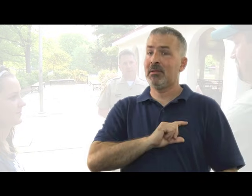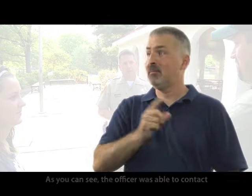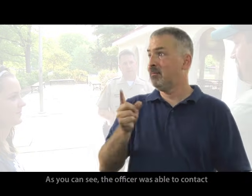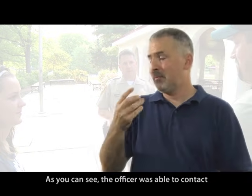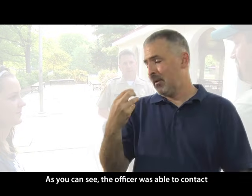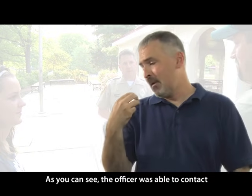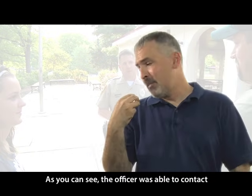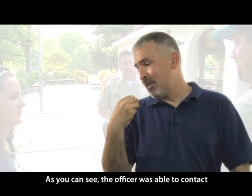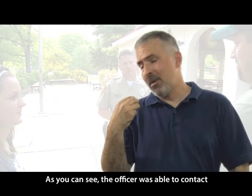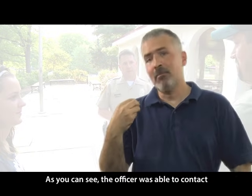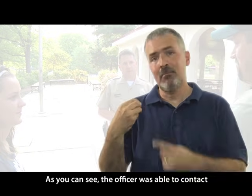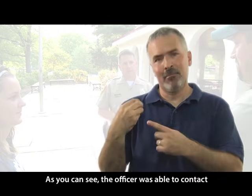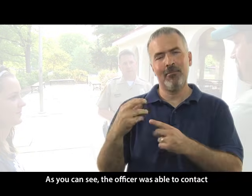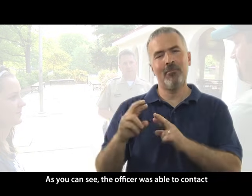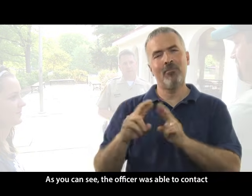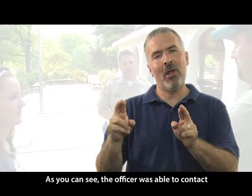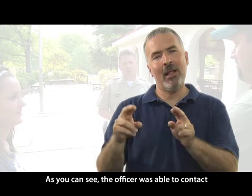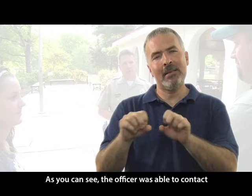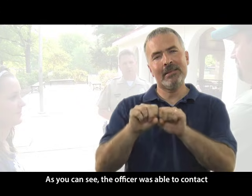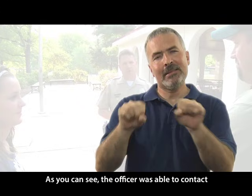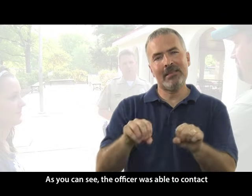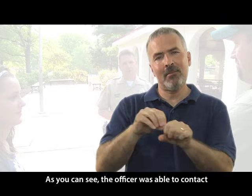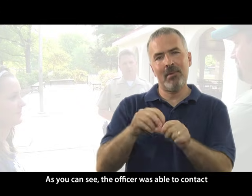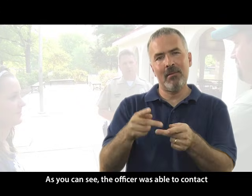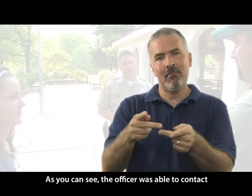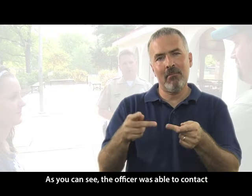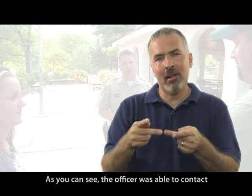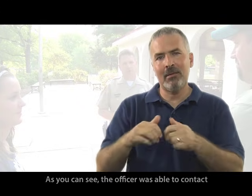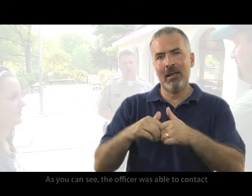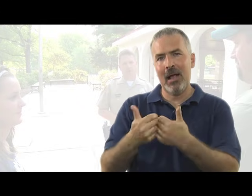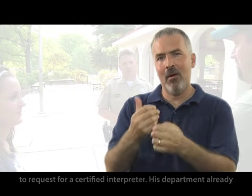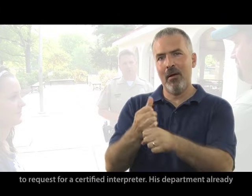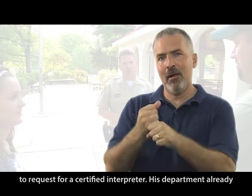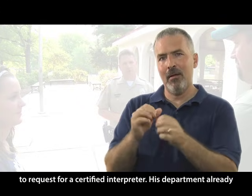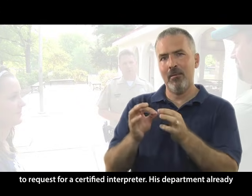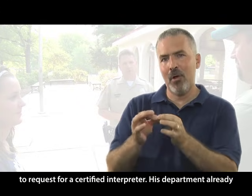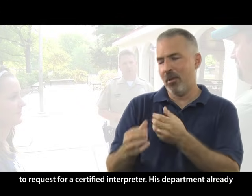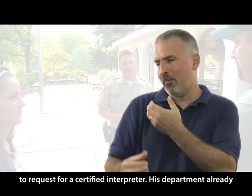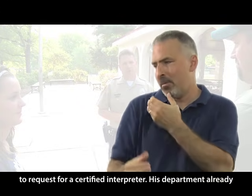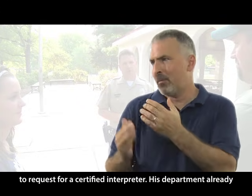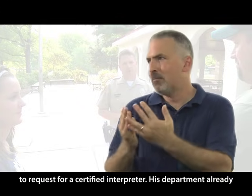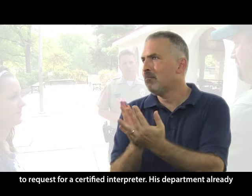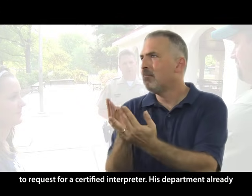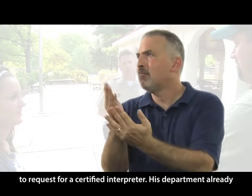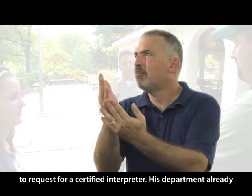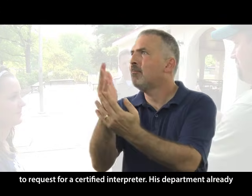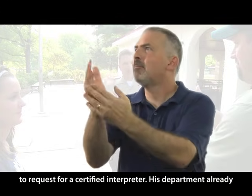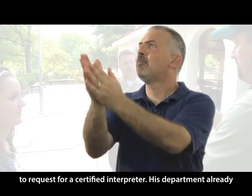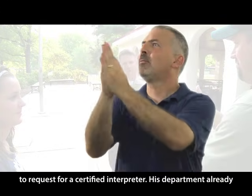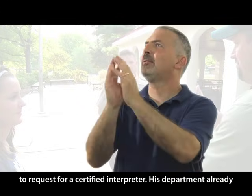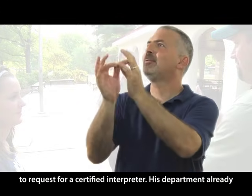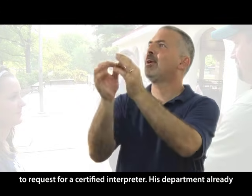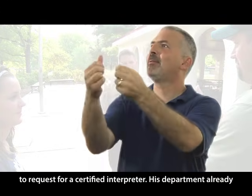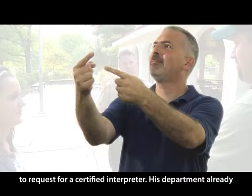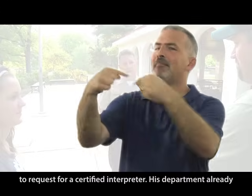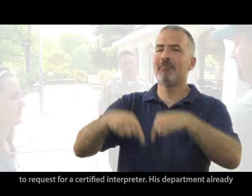As you can see, the officer was able to contact his department to request for a certified interpreter. His department already